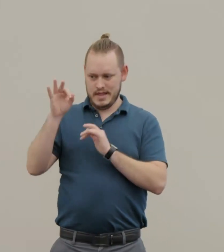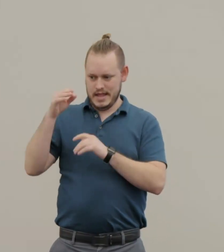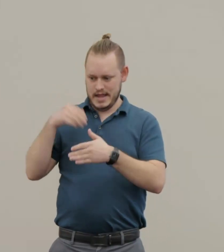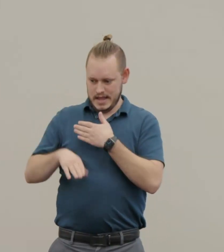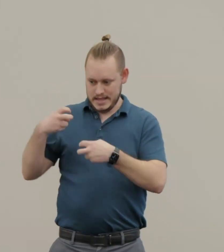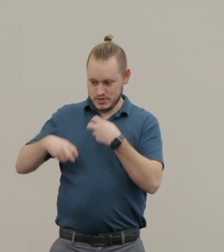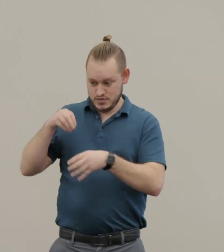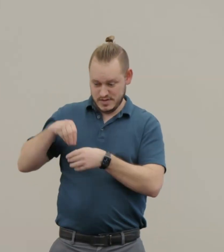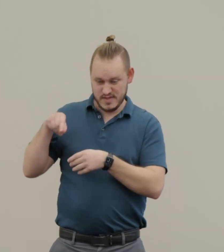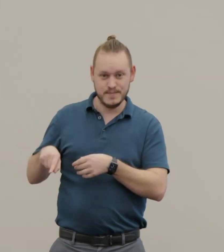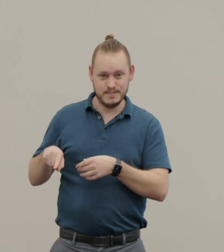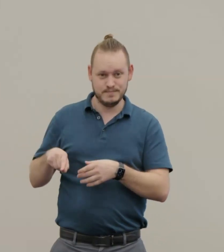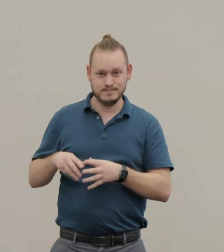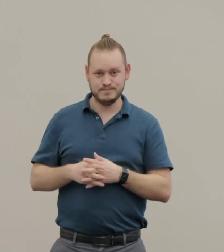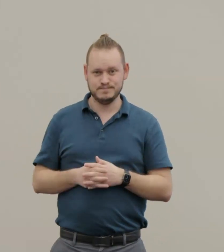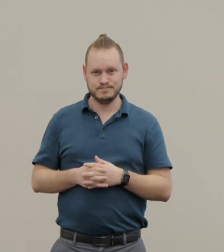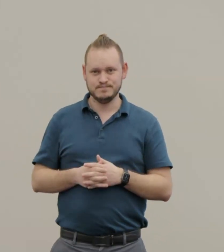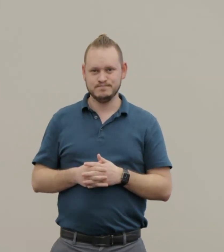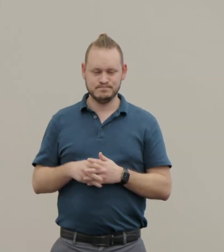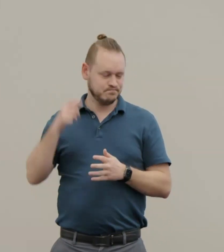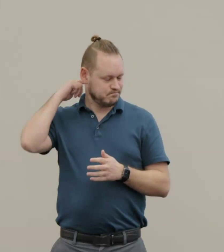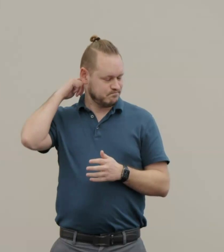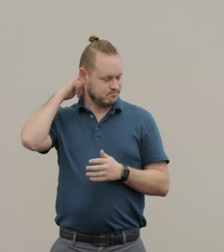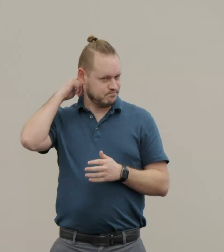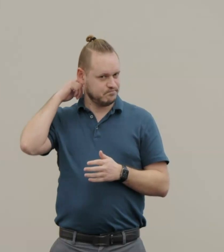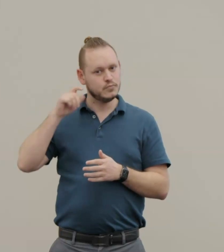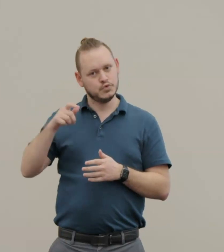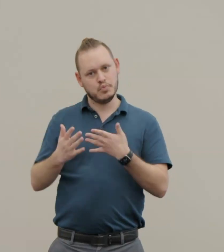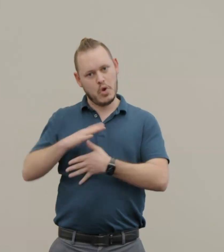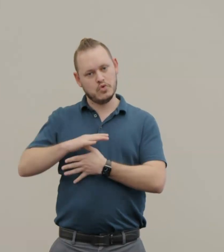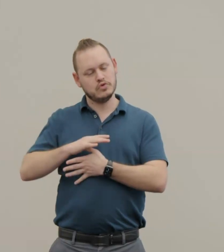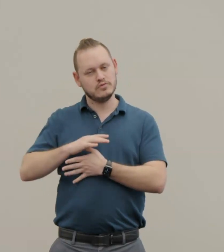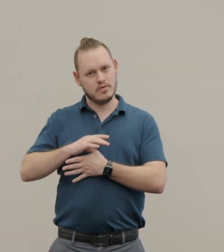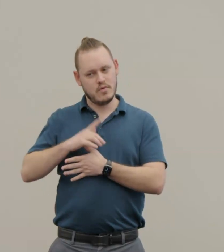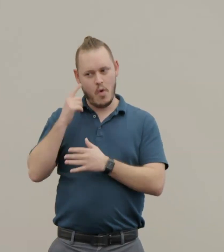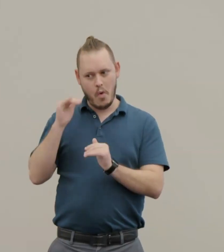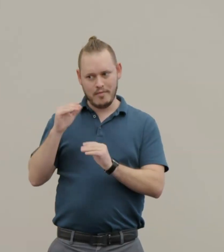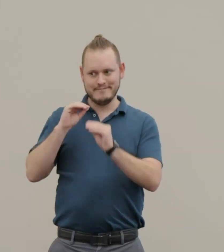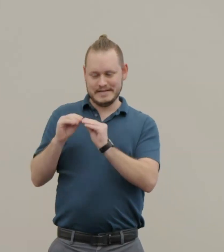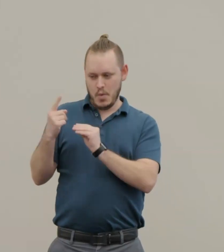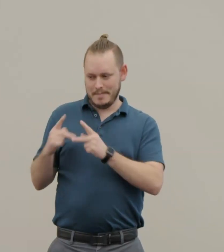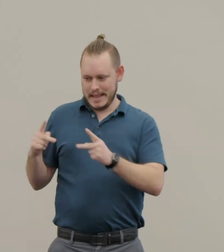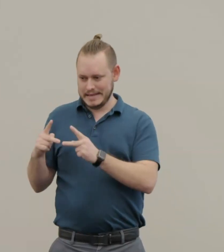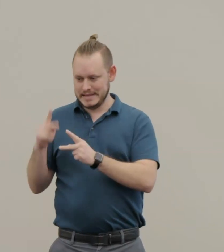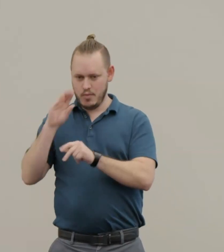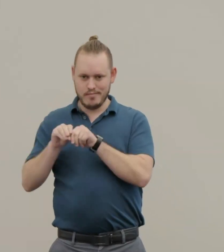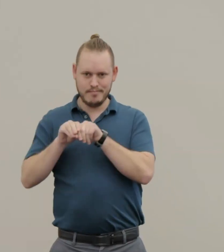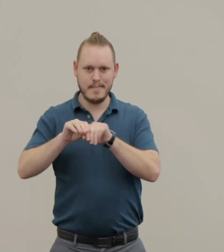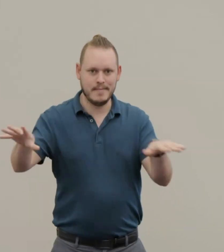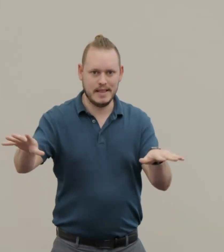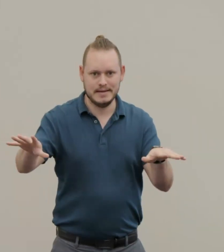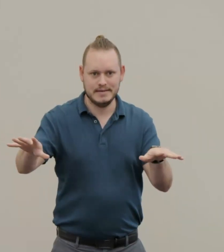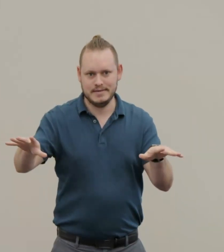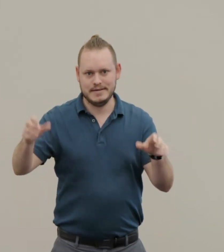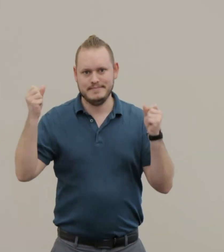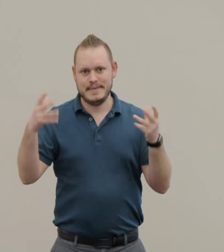within them. We should prioritize those because we can fix them hopefully in one place and they will populate